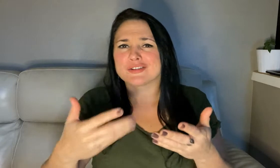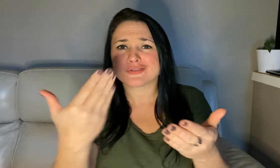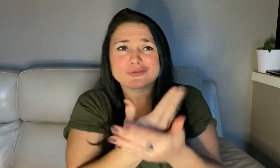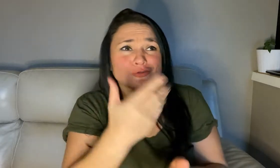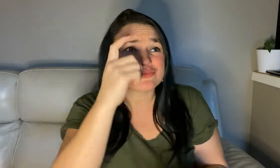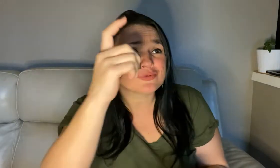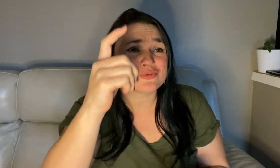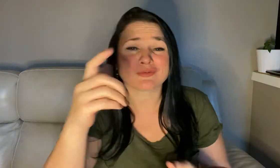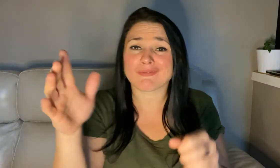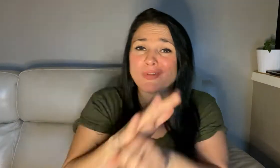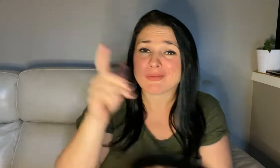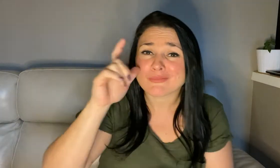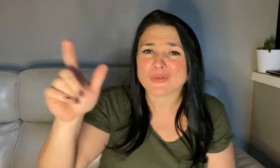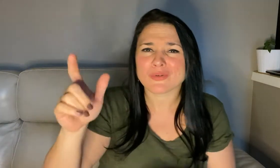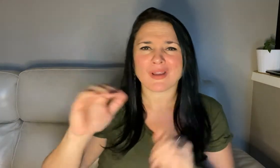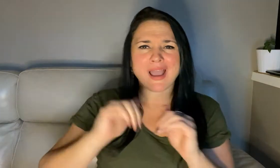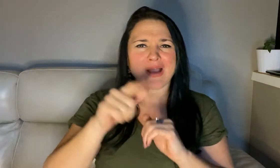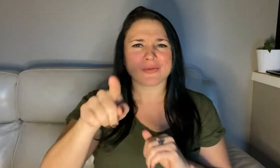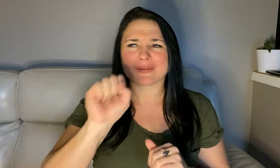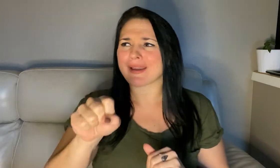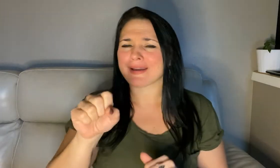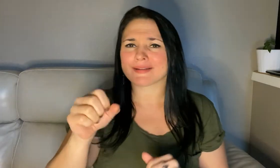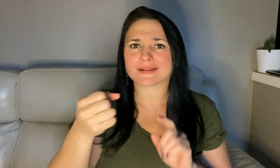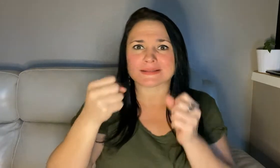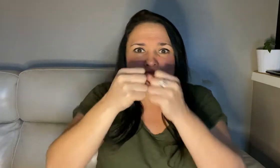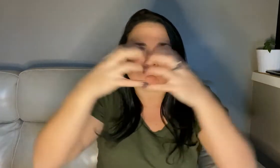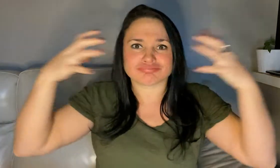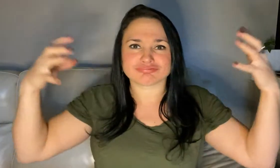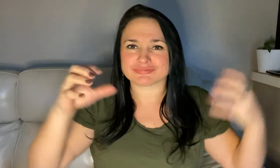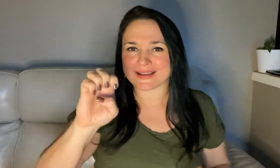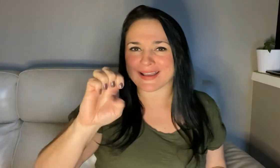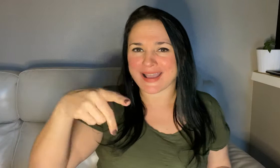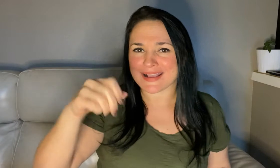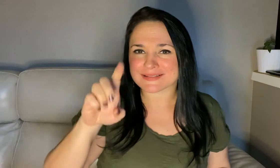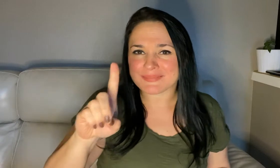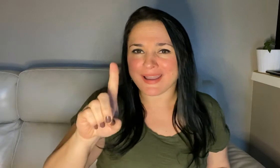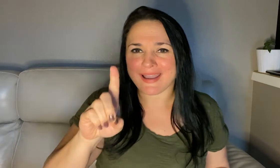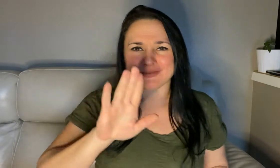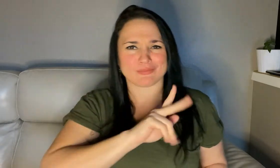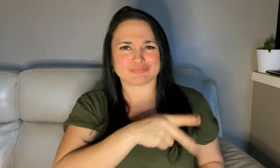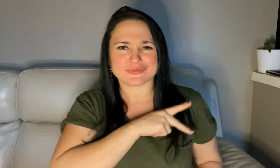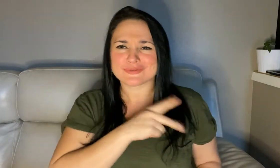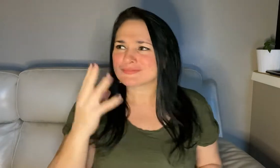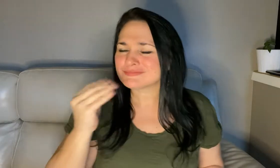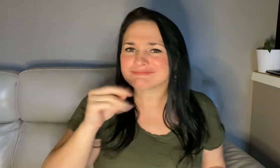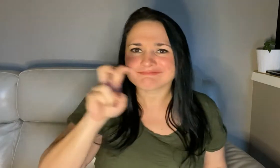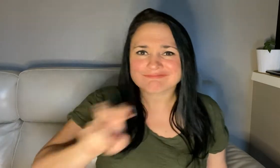you about this new moon or versus a full moon and how you can expand your